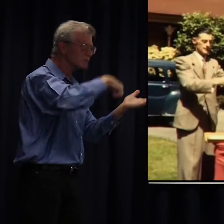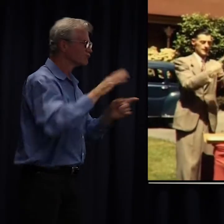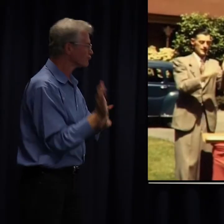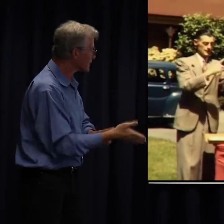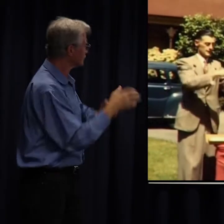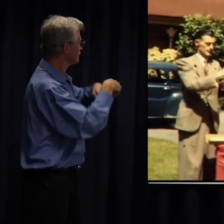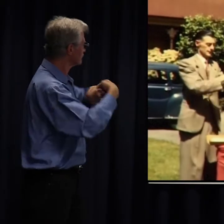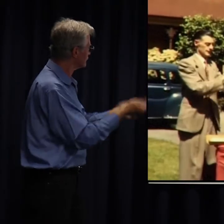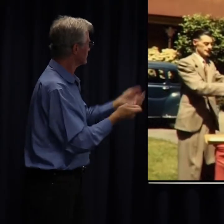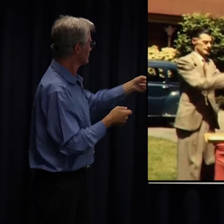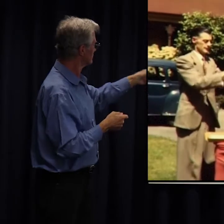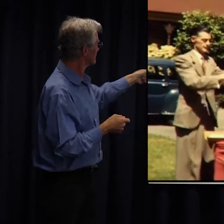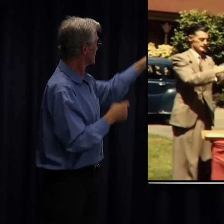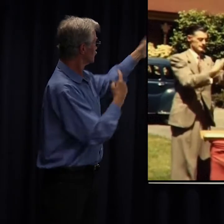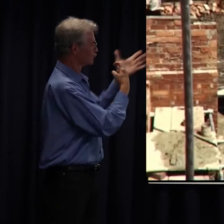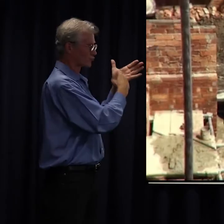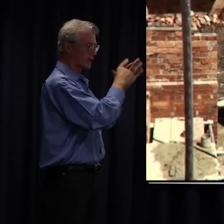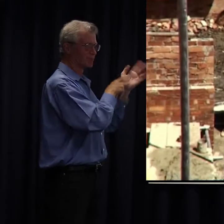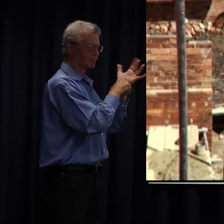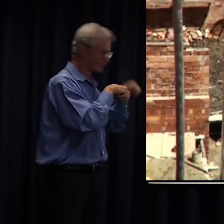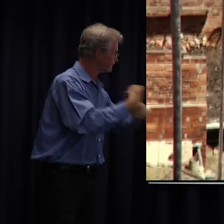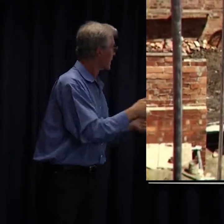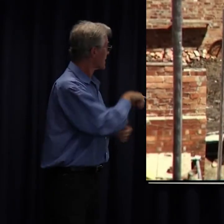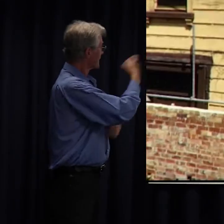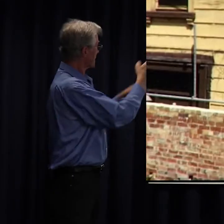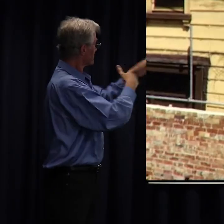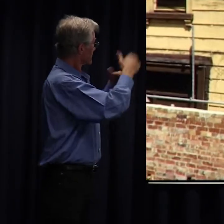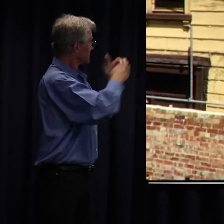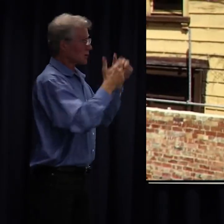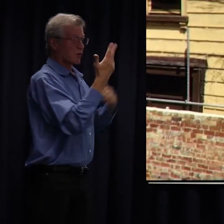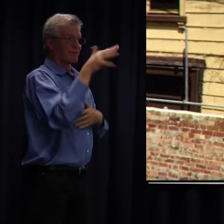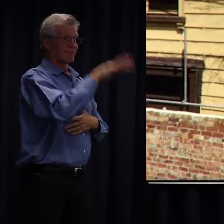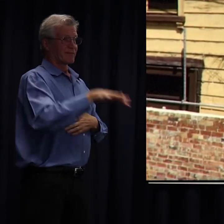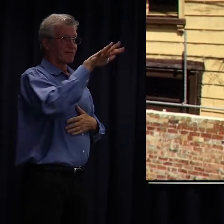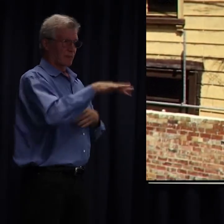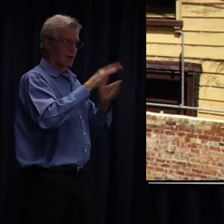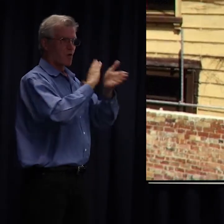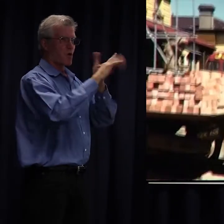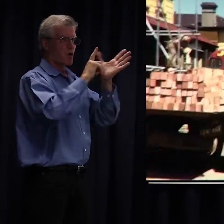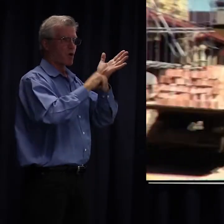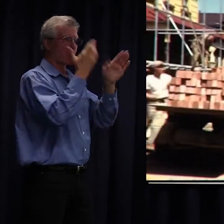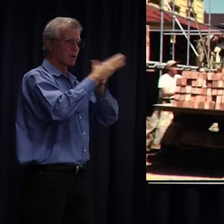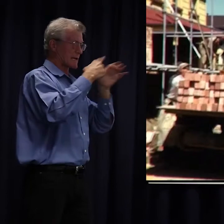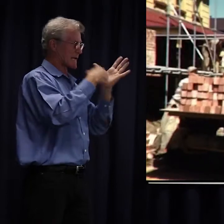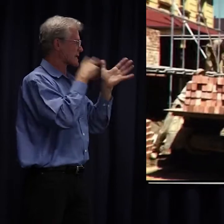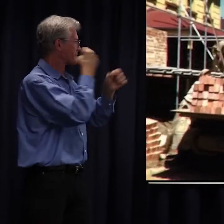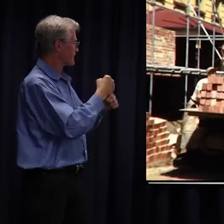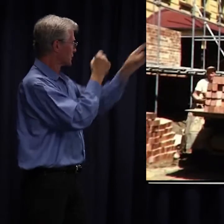are concluded, we have the trophy presentation, Mr. Reynolds again. And this building was built in 1955. It's the